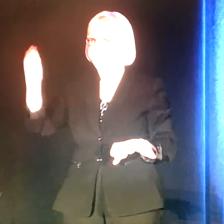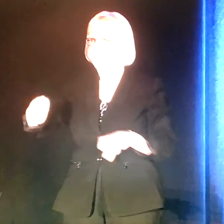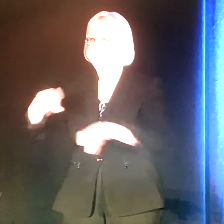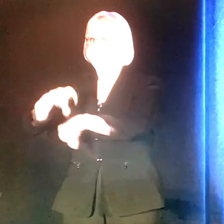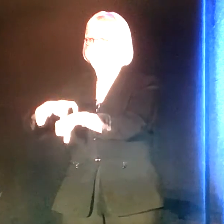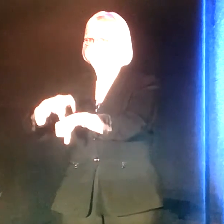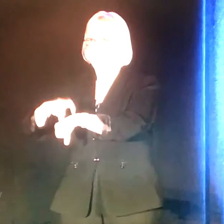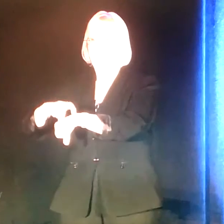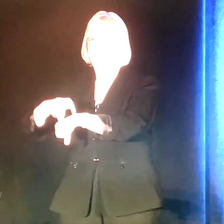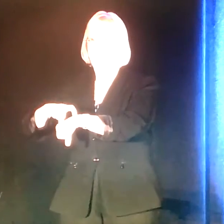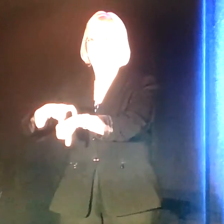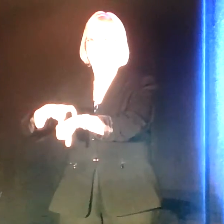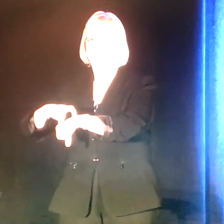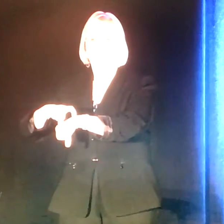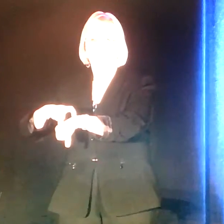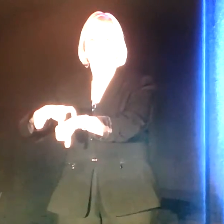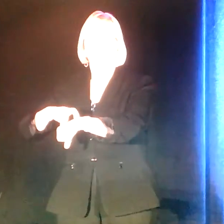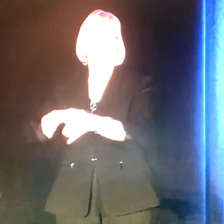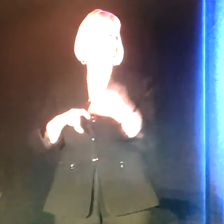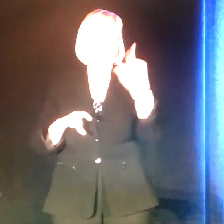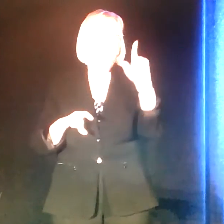work. That's 75% of the time.